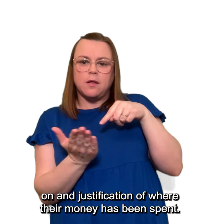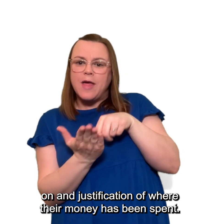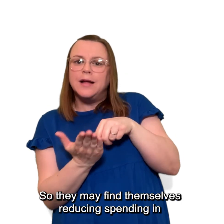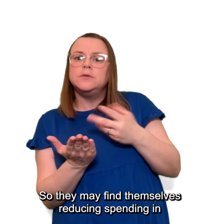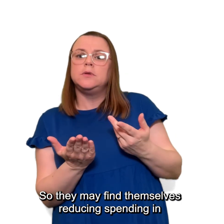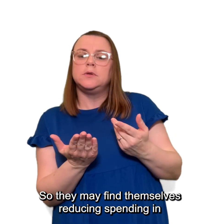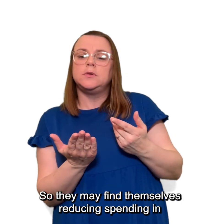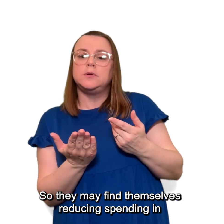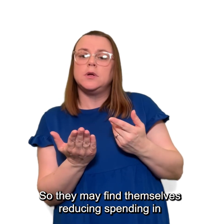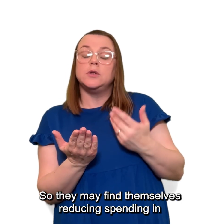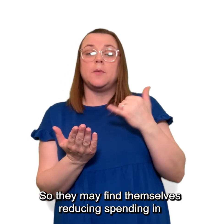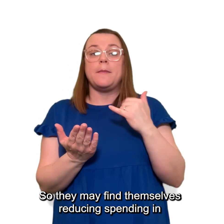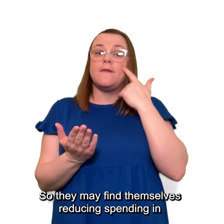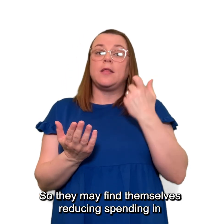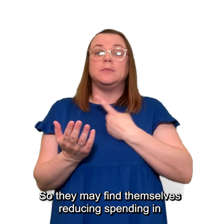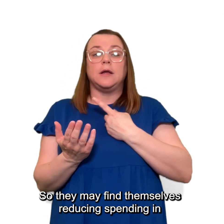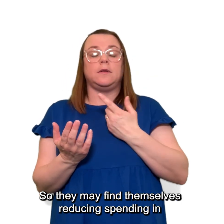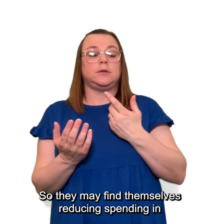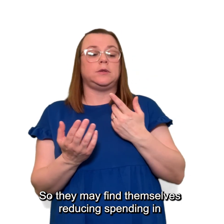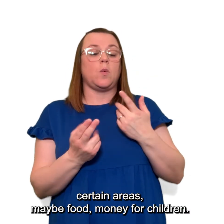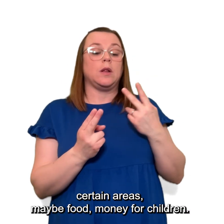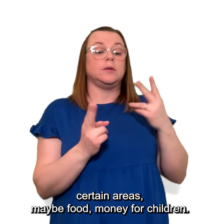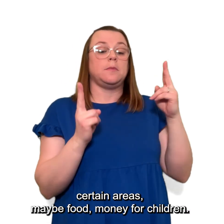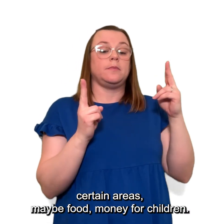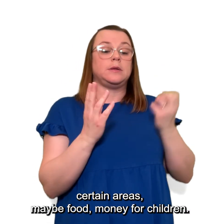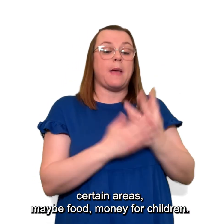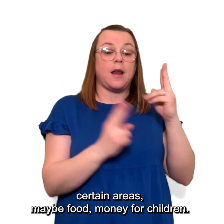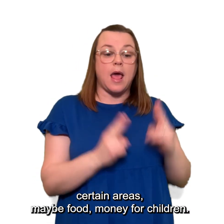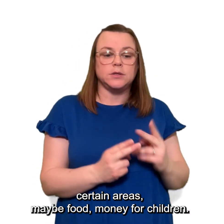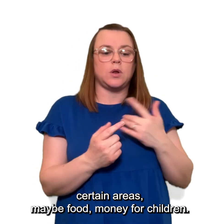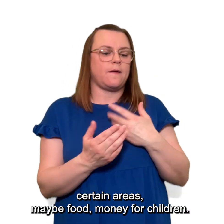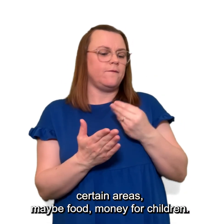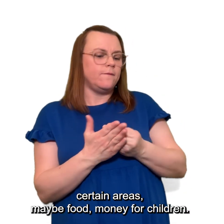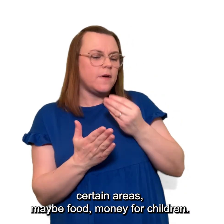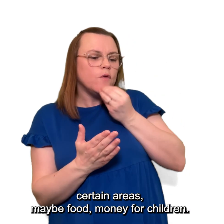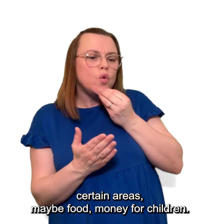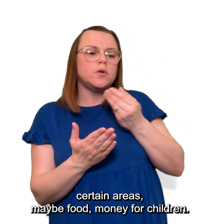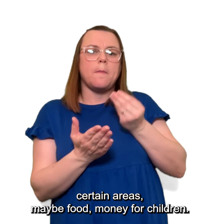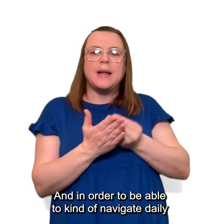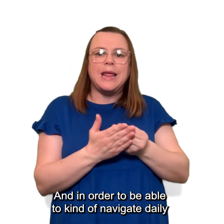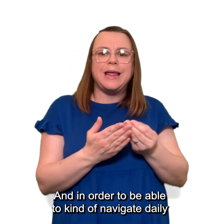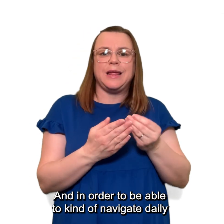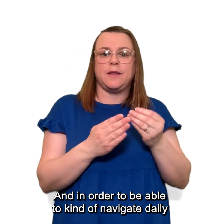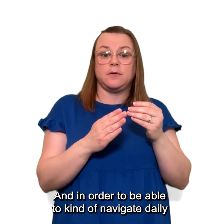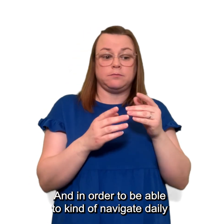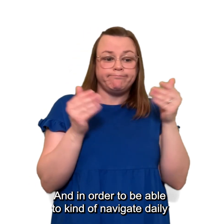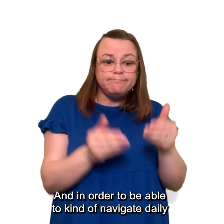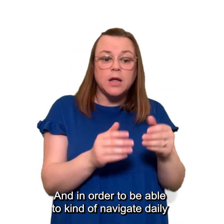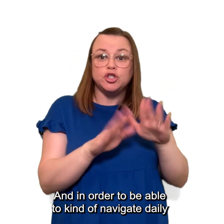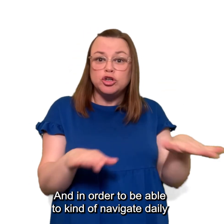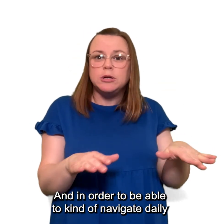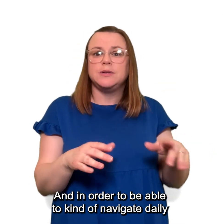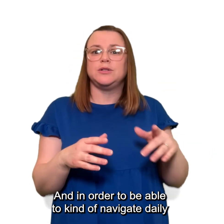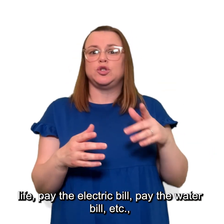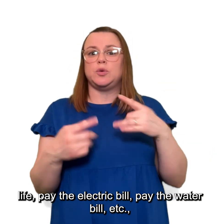spent. So they may find themselves reducing spending in certain areas, maybe food, money for children. And in order to be able to